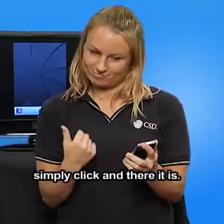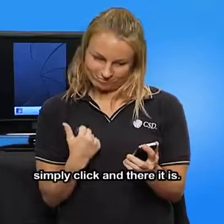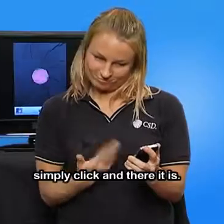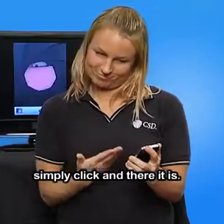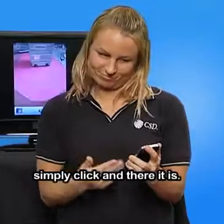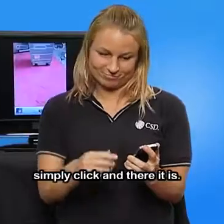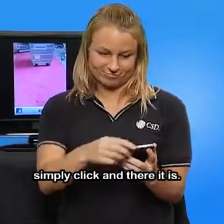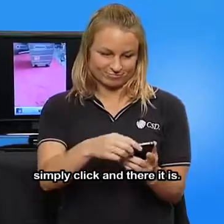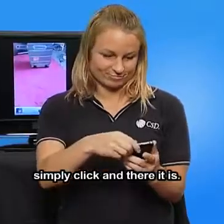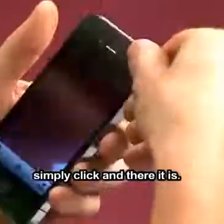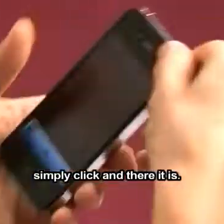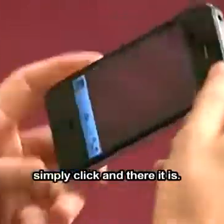simply click and there it is.